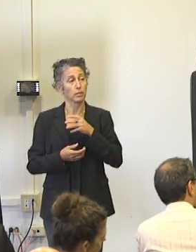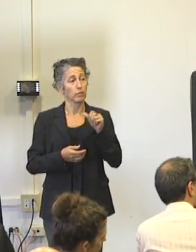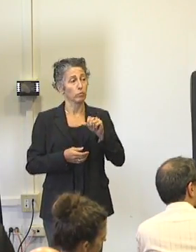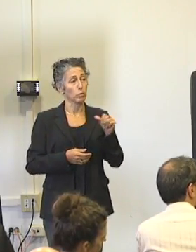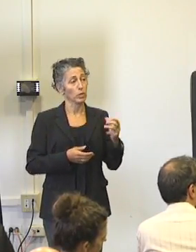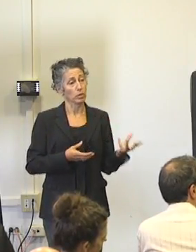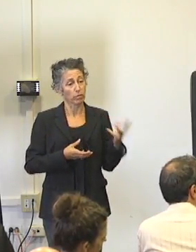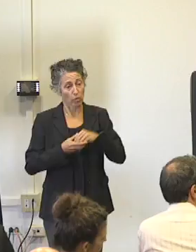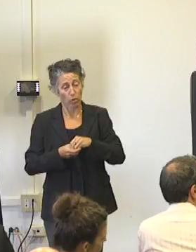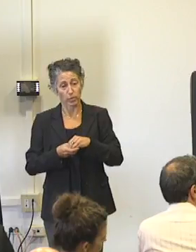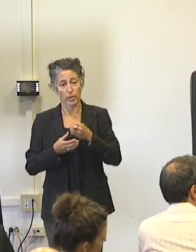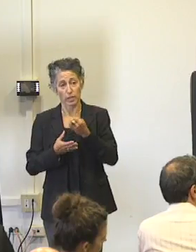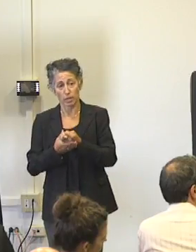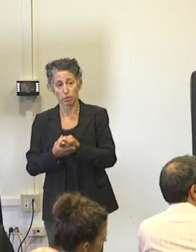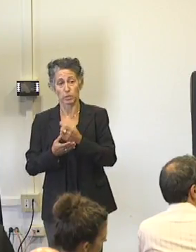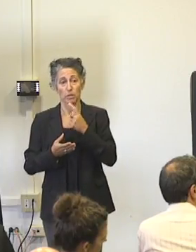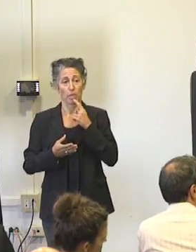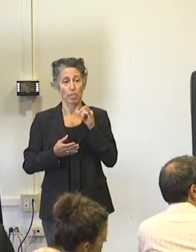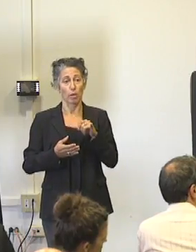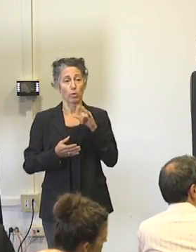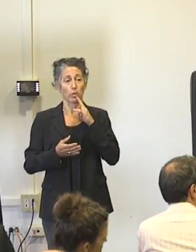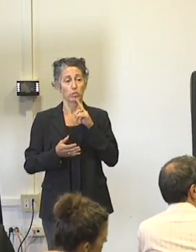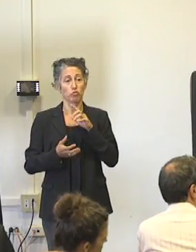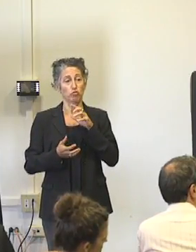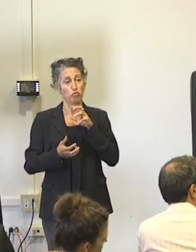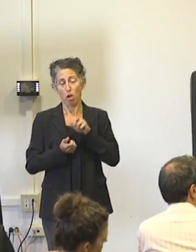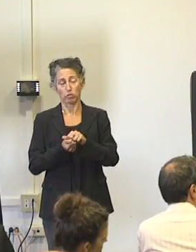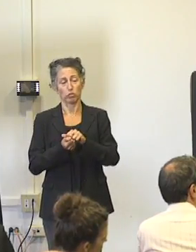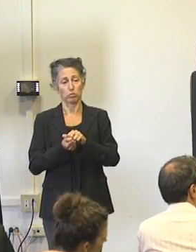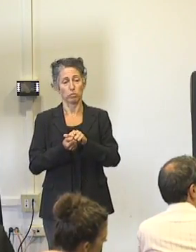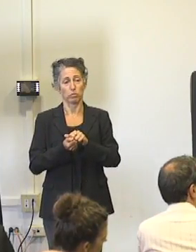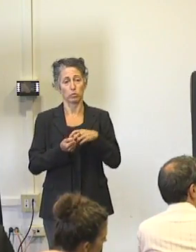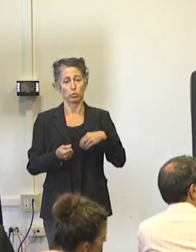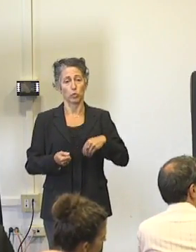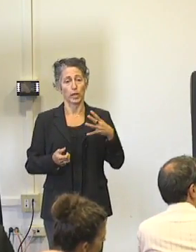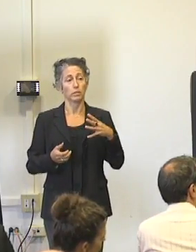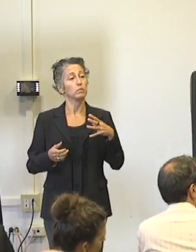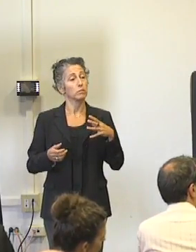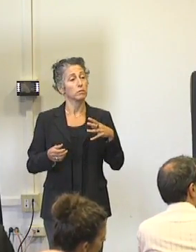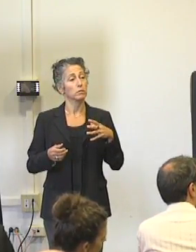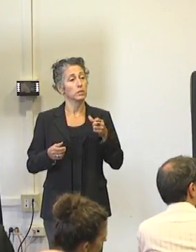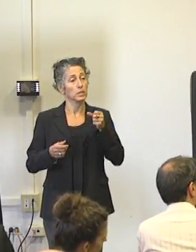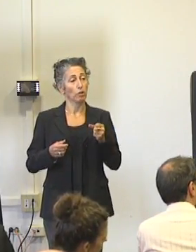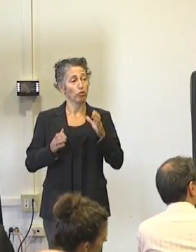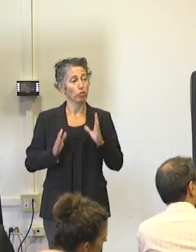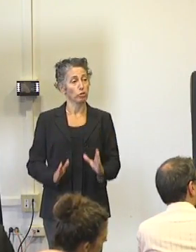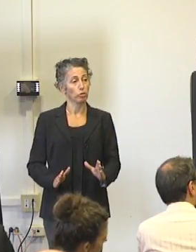War, after that was crushed by conservative white Southerners, a Supreme Court that